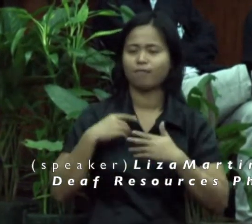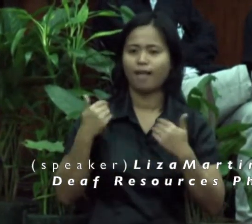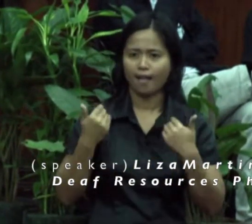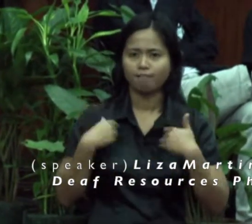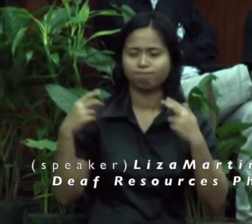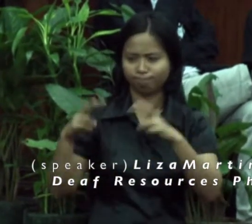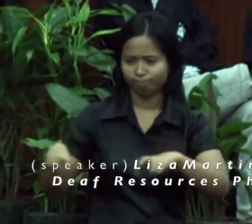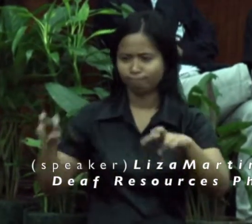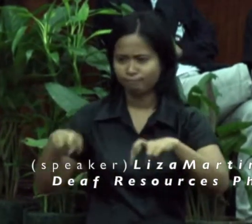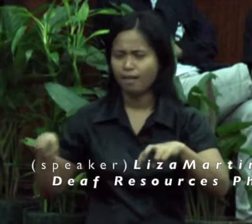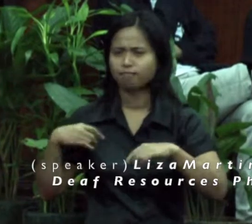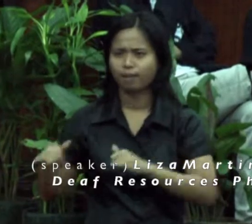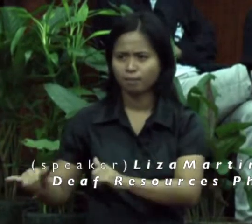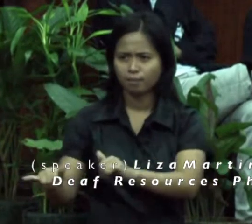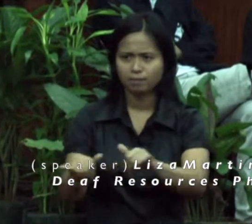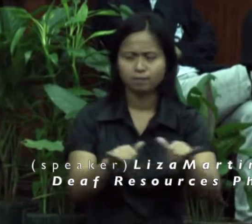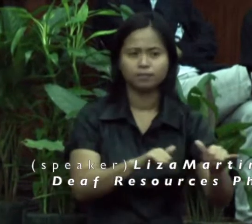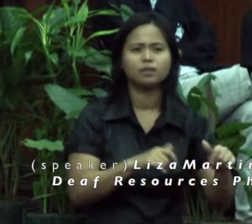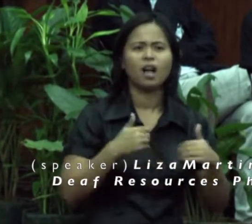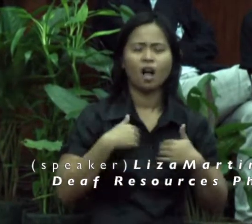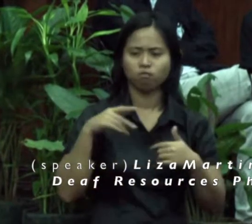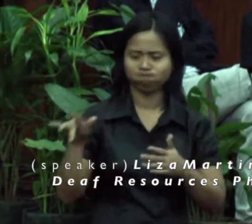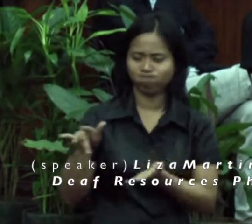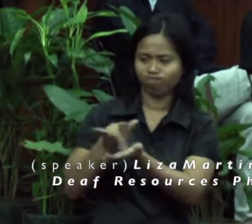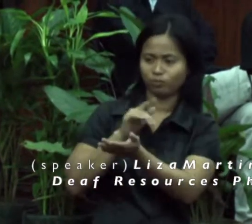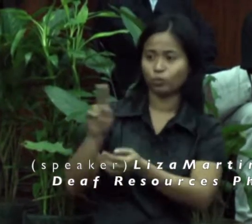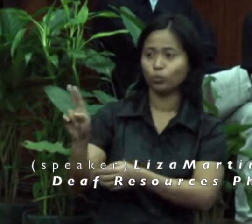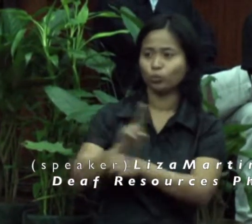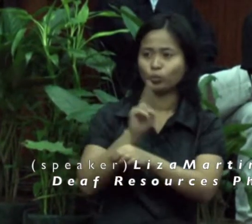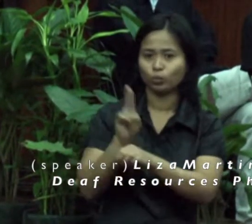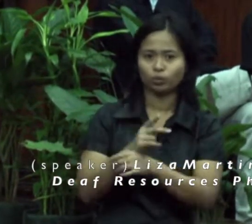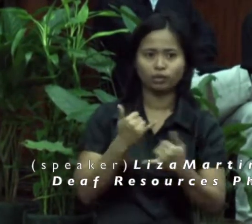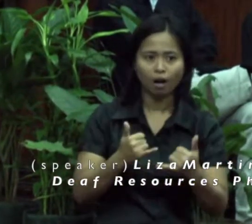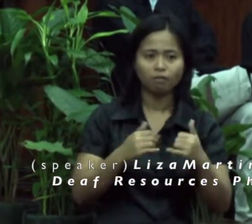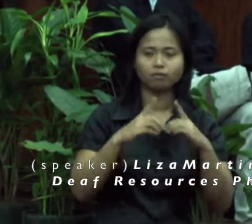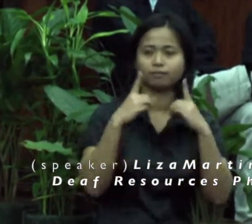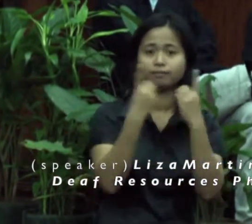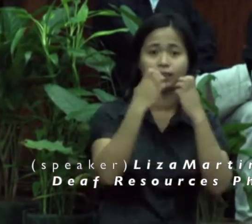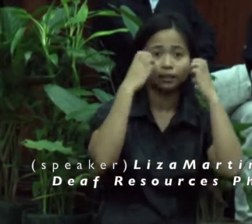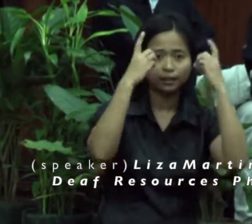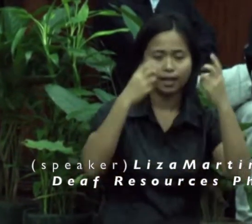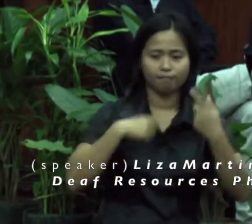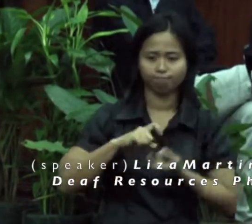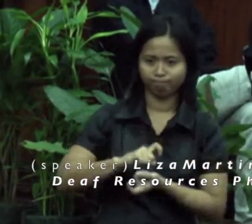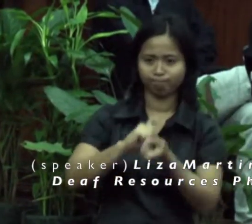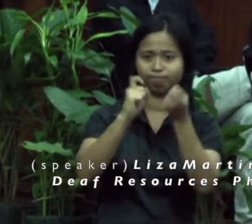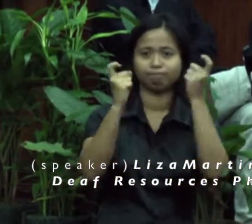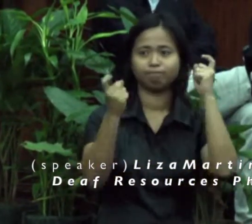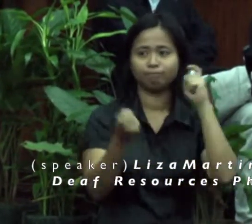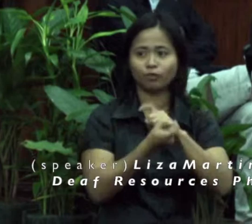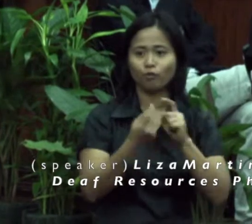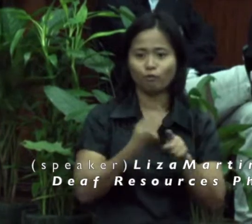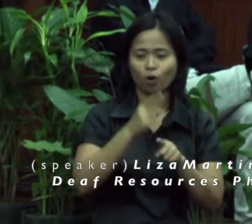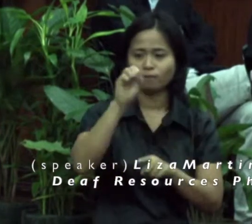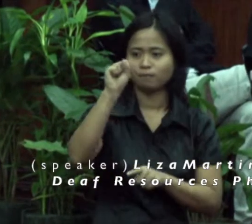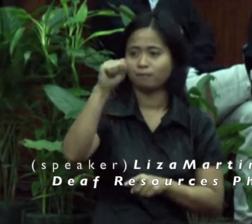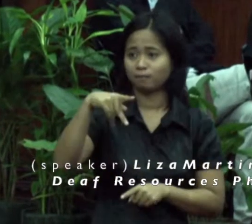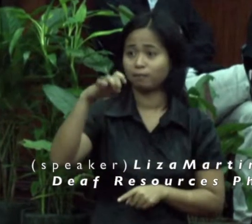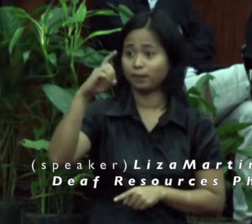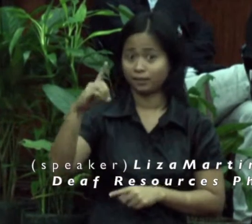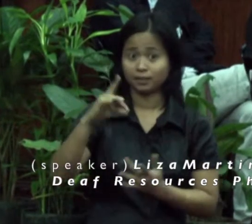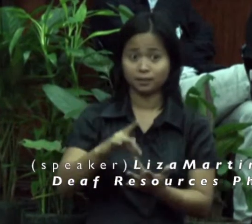conversation. So how are we going to use that now that the DepEd is shifting from SPED,